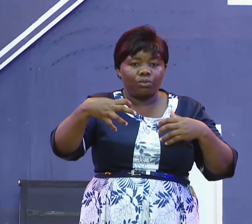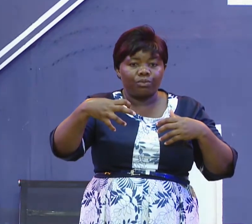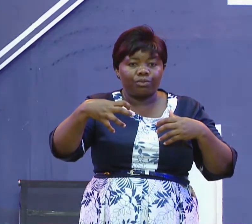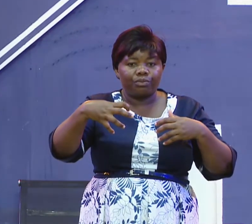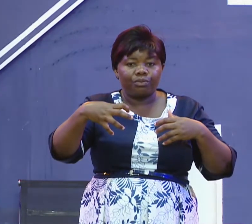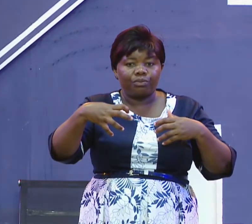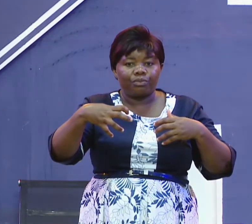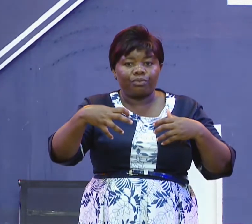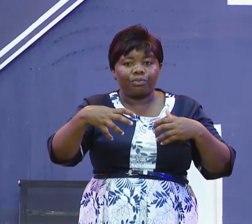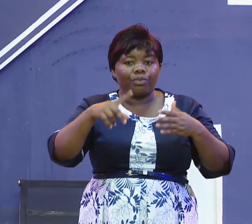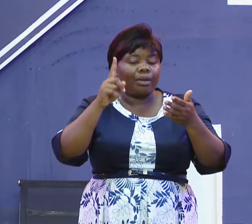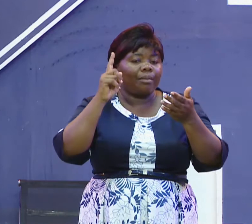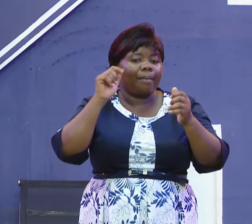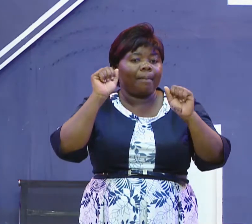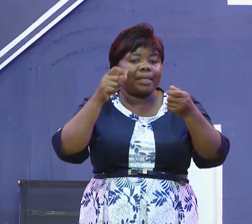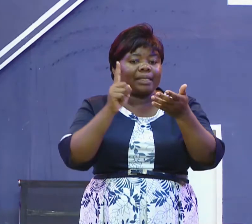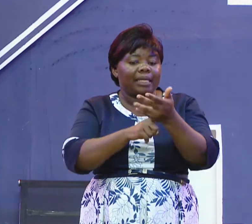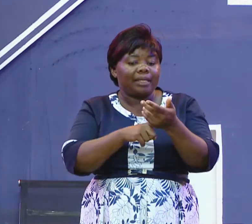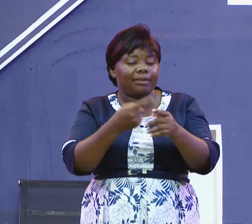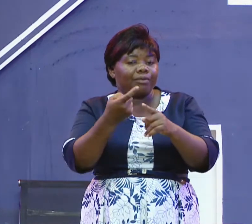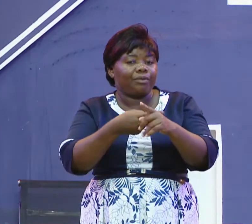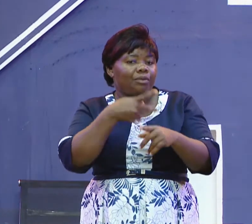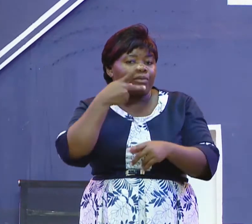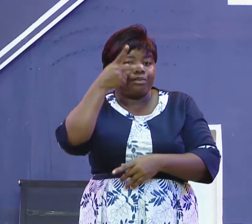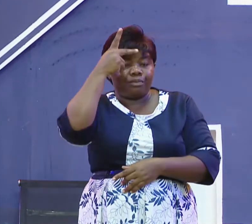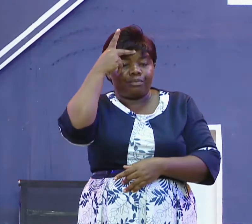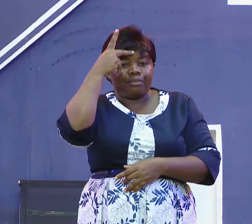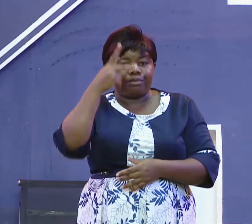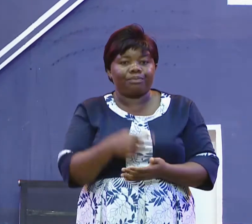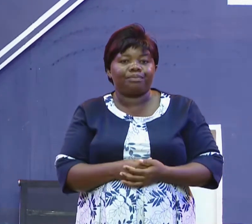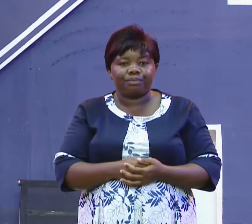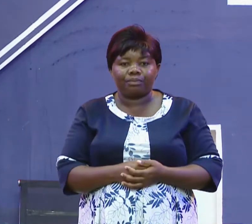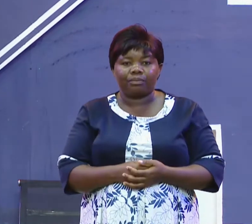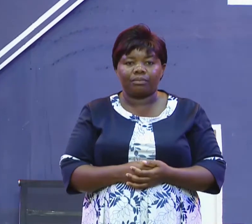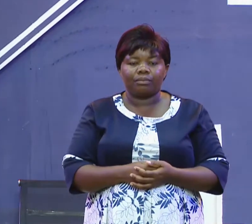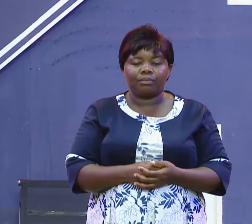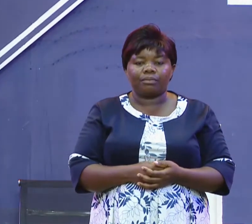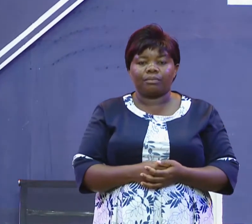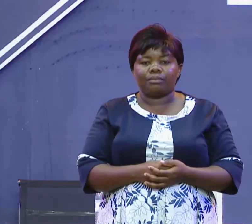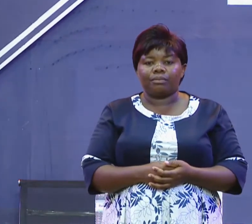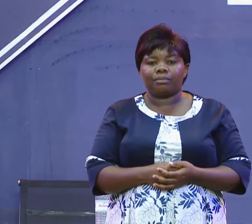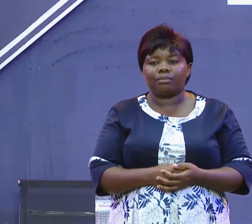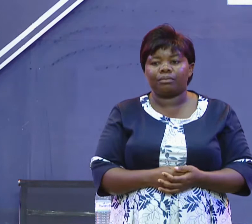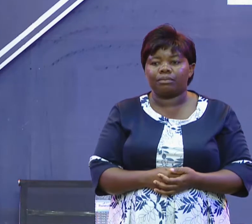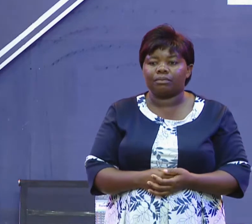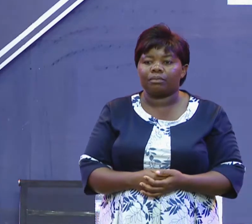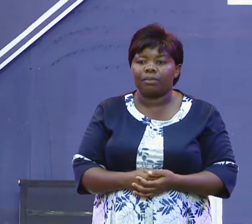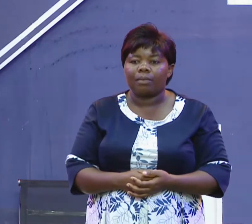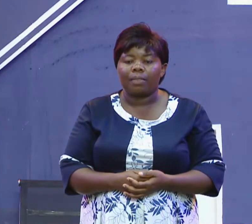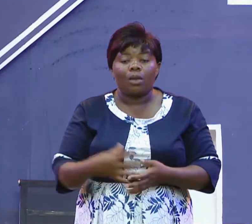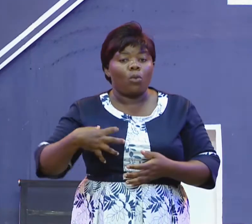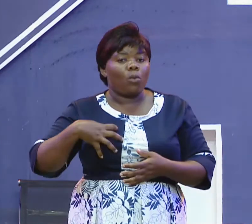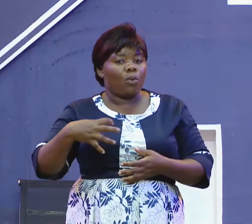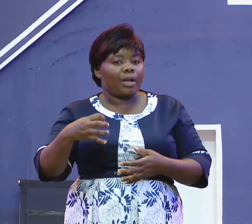bisikibwa oba bifunibwa okuva mu bazadde. As the Bible says that inheritance is got from parents.